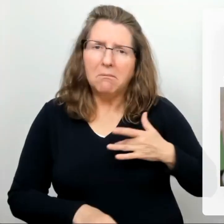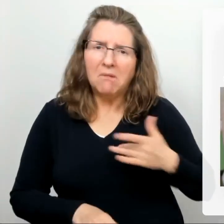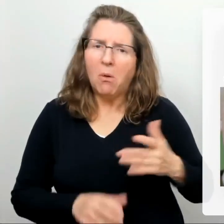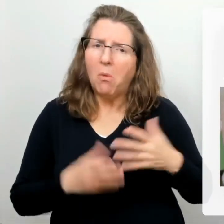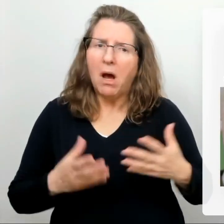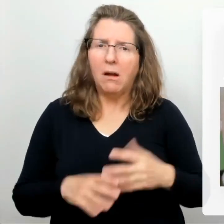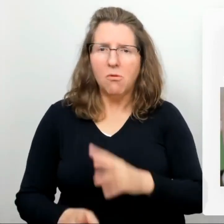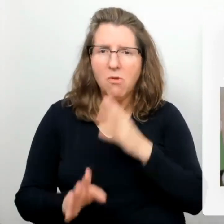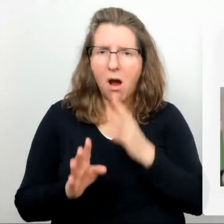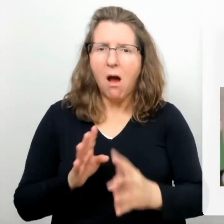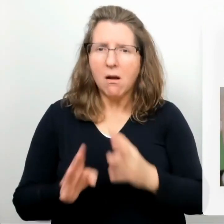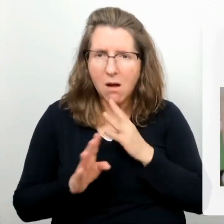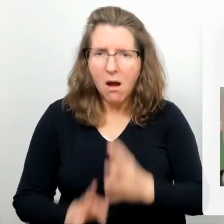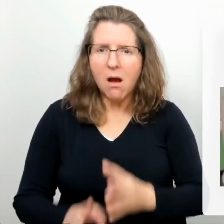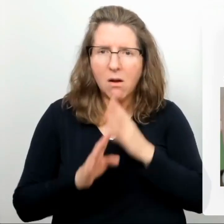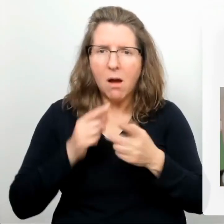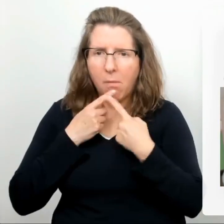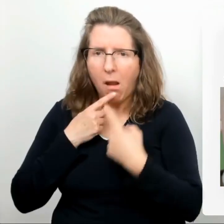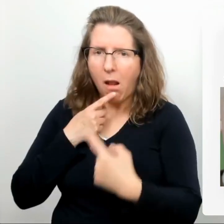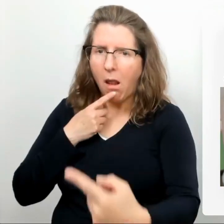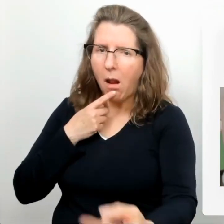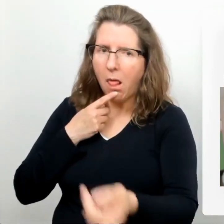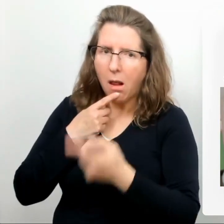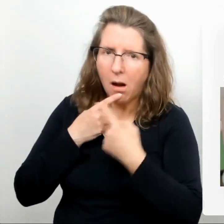He talks excessively